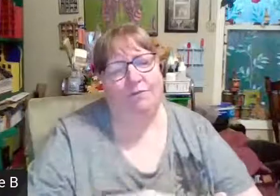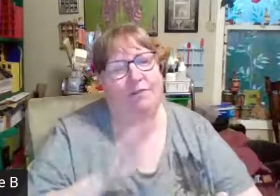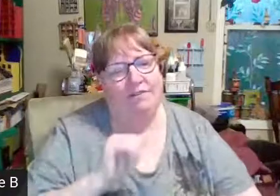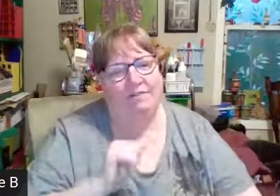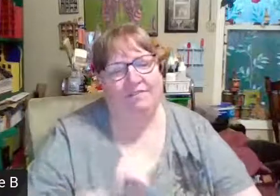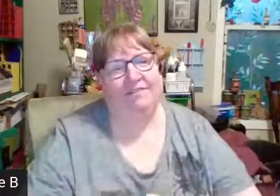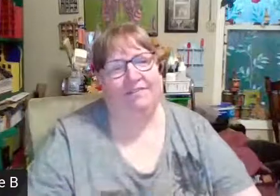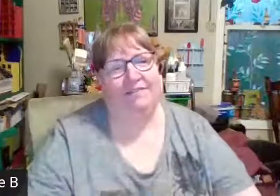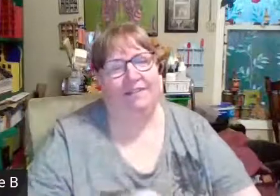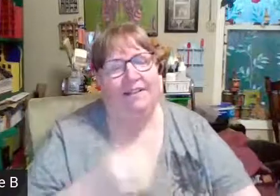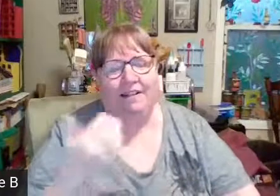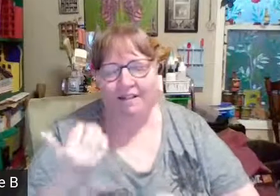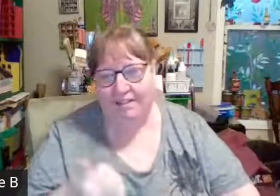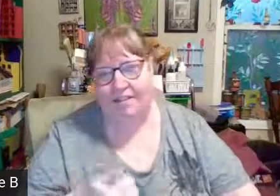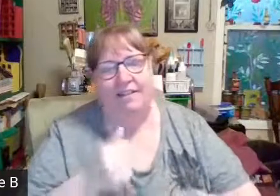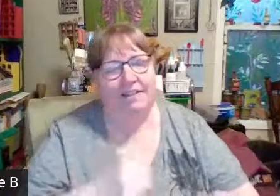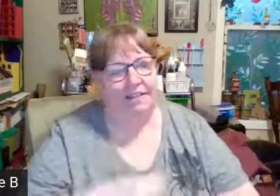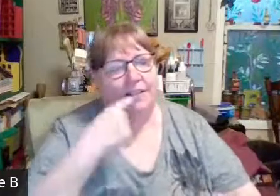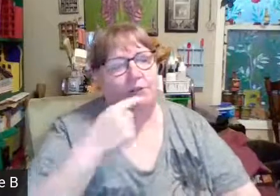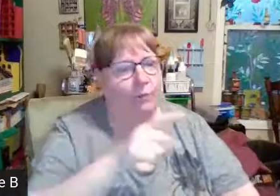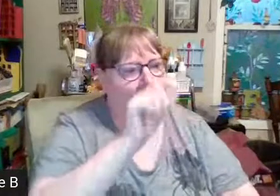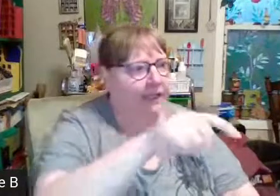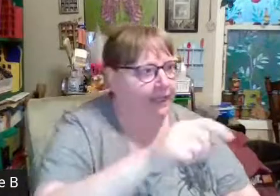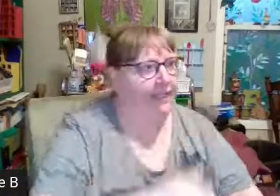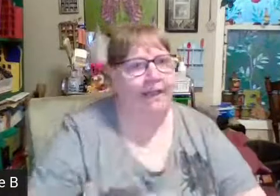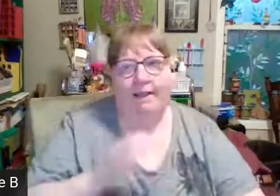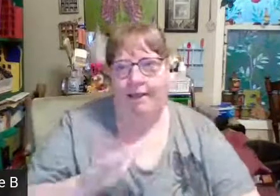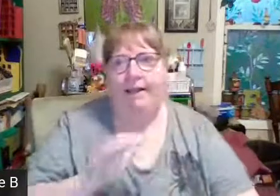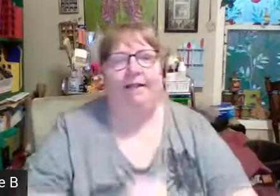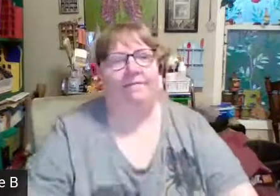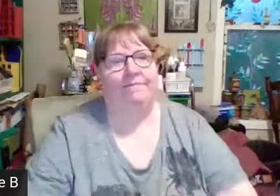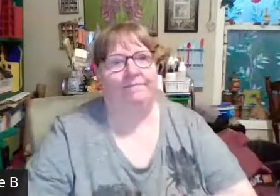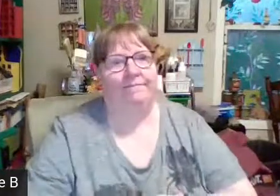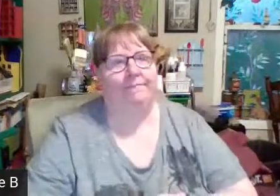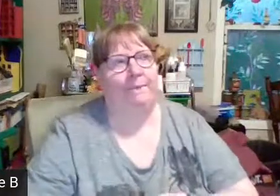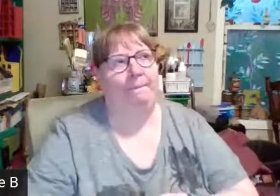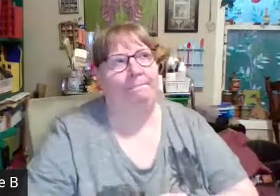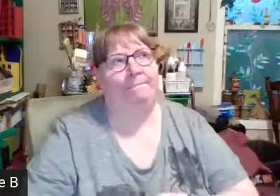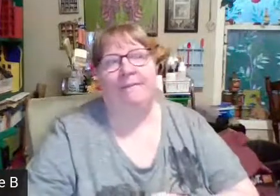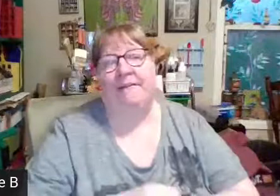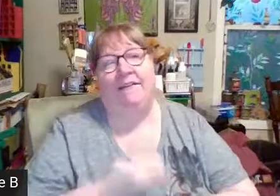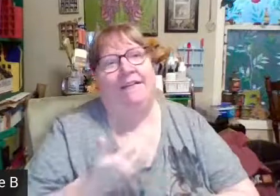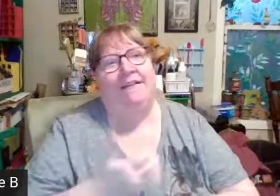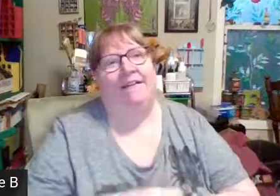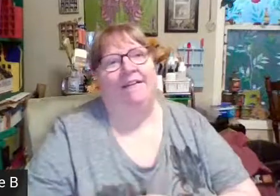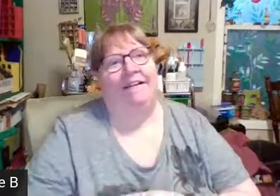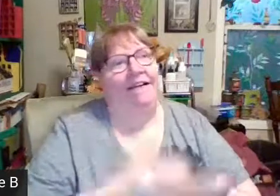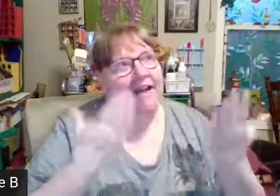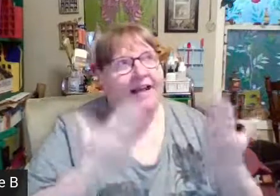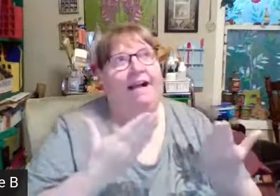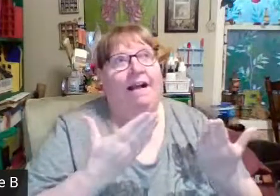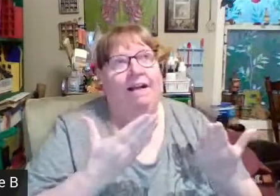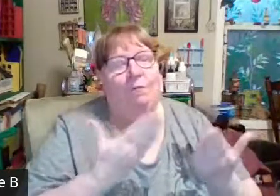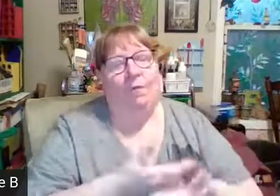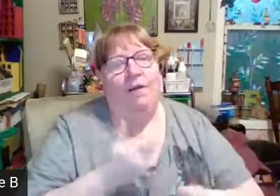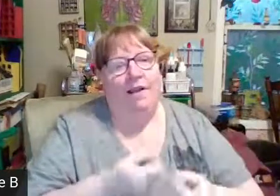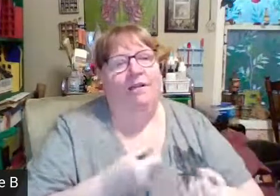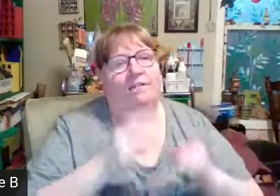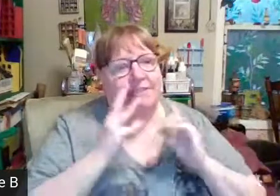of the things, and, you know, because you may have something you thought nobody would ever want, but you find out, hey, there's other people who like those weird things,